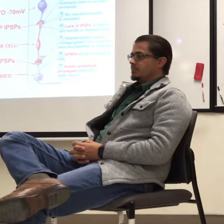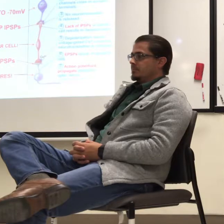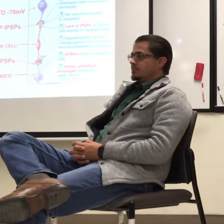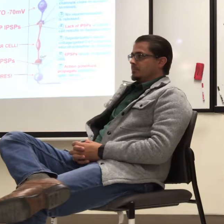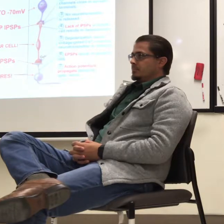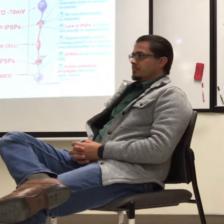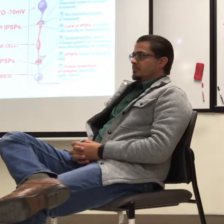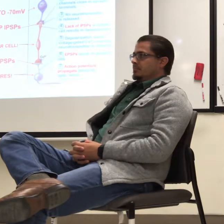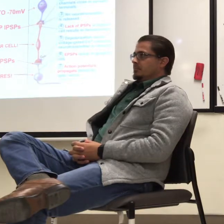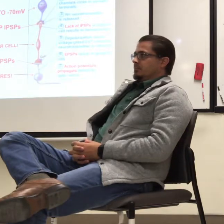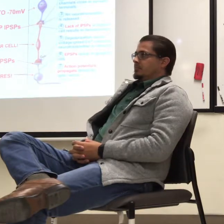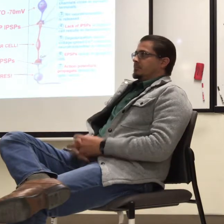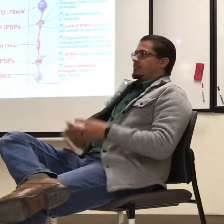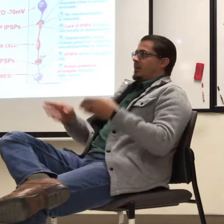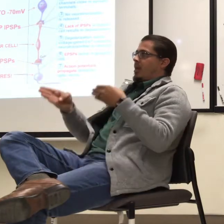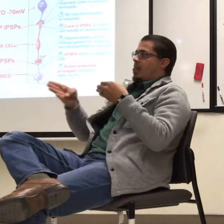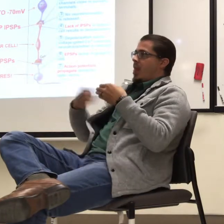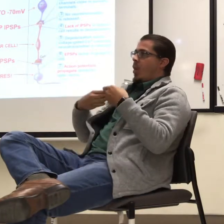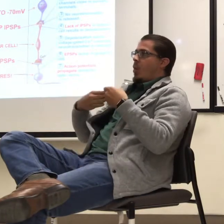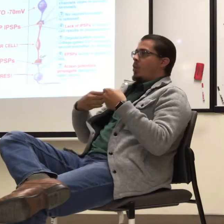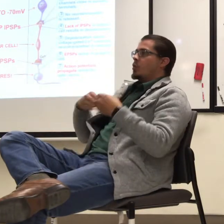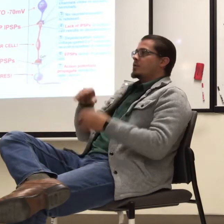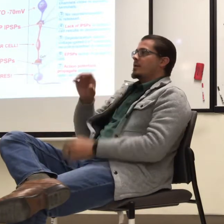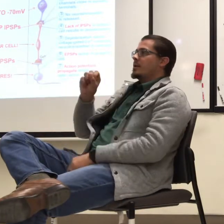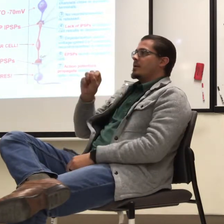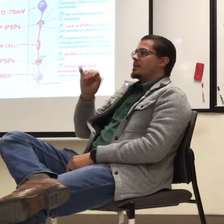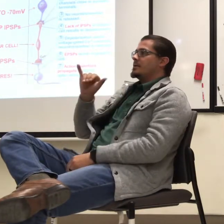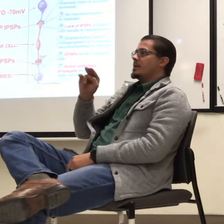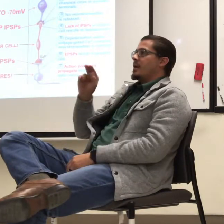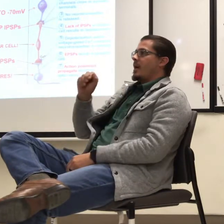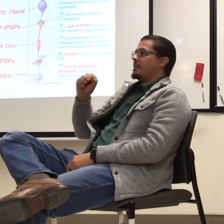They close in synaptic terminal.